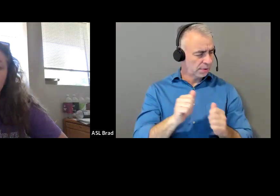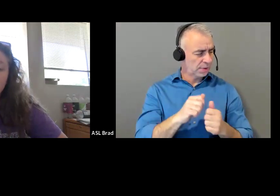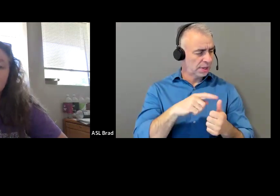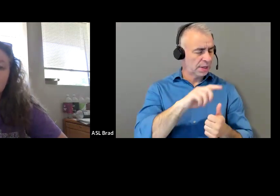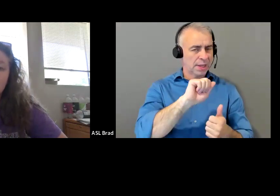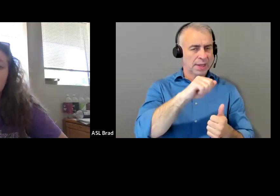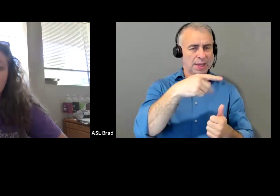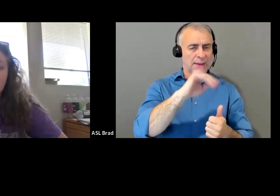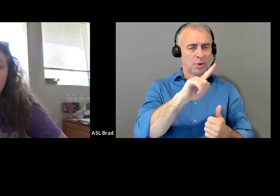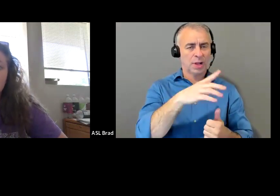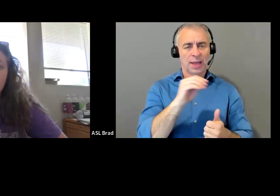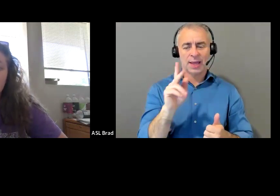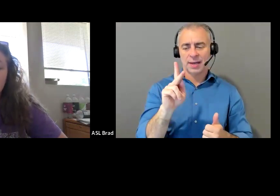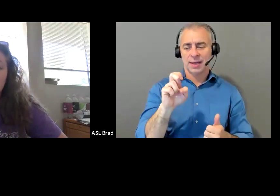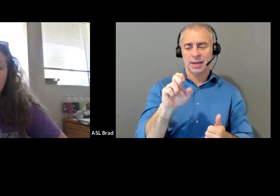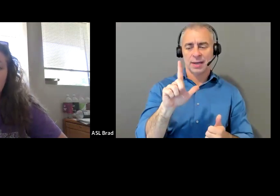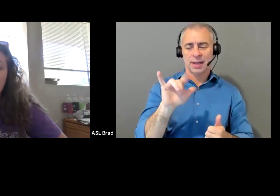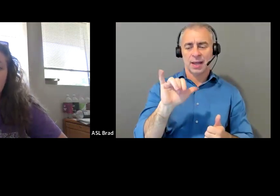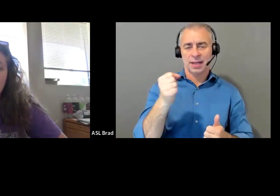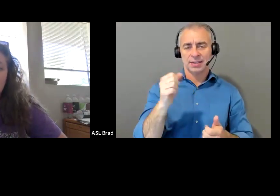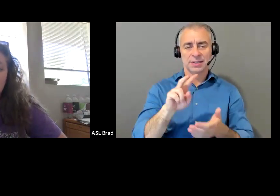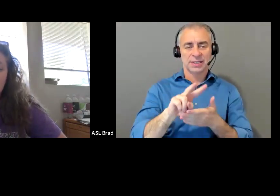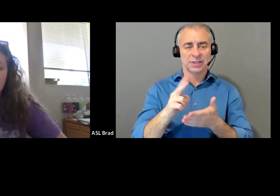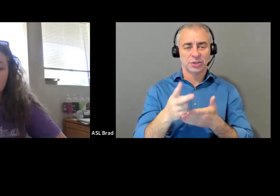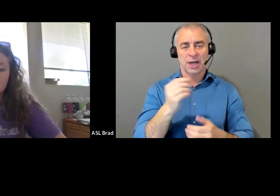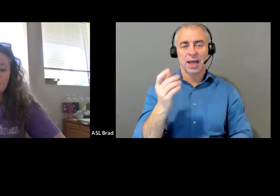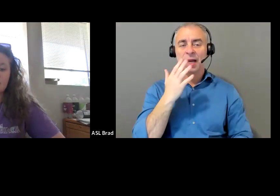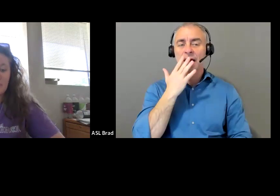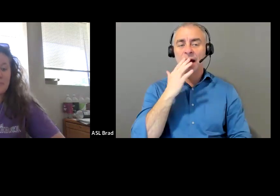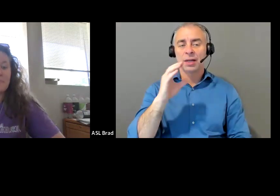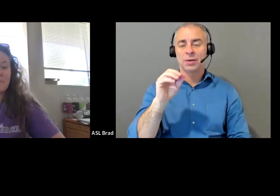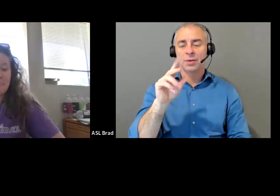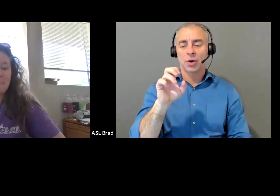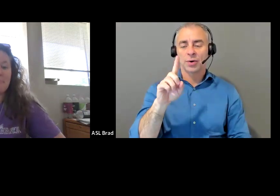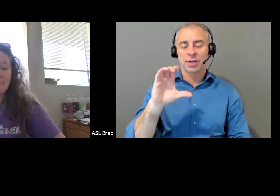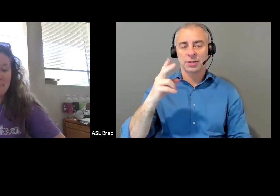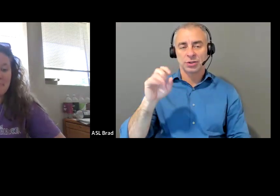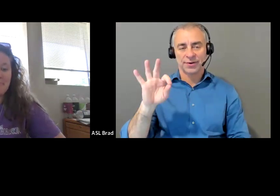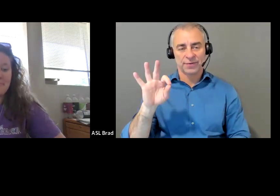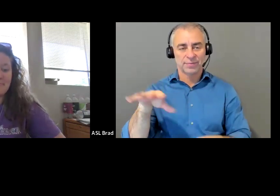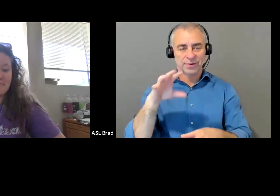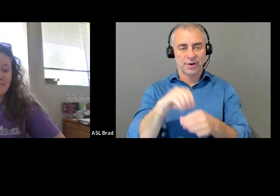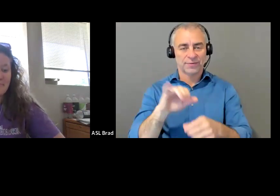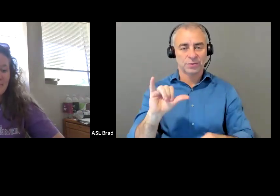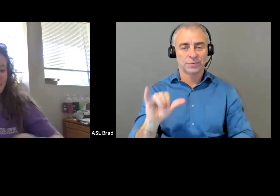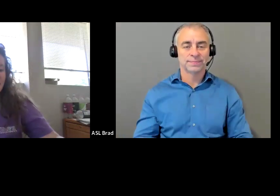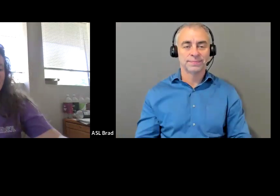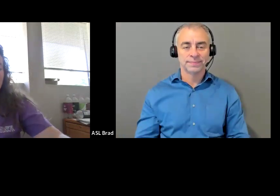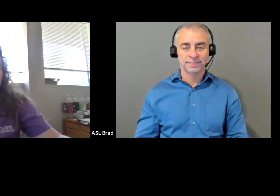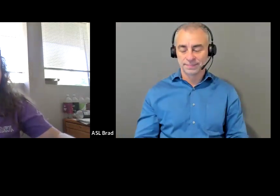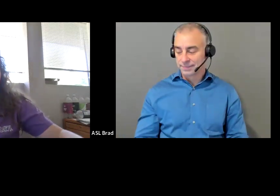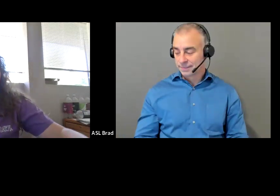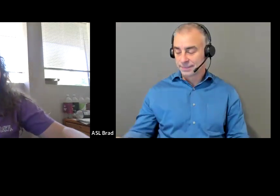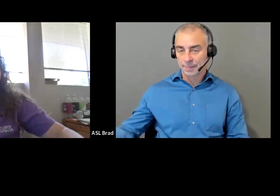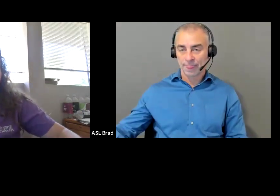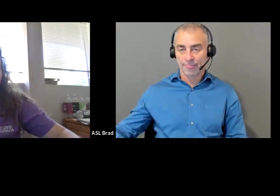Kelly's Kitchen, and the Color Coded Chef, I think, was the other participant. And I'm not